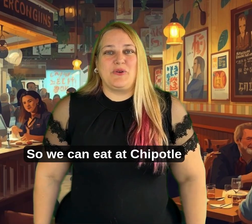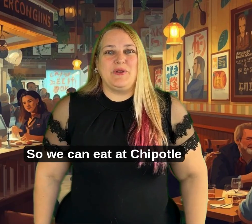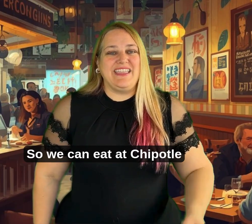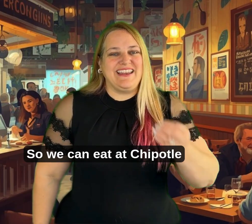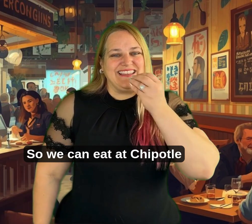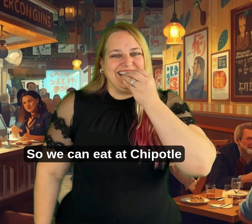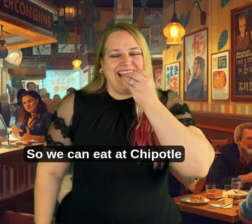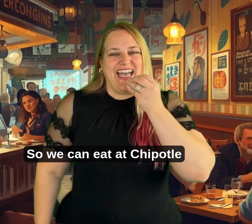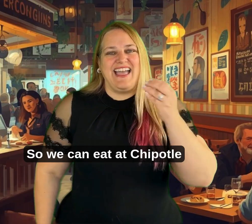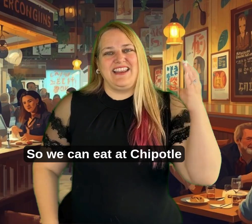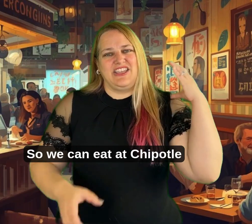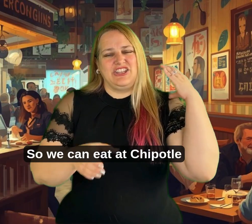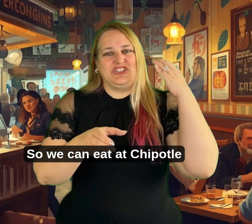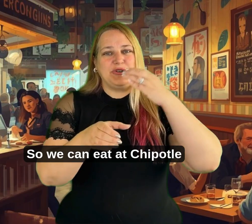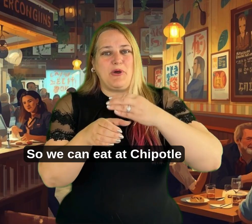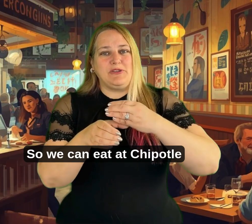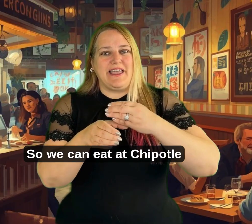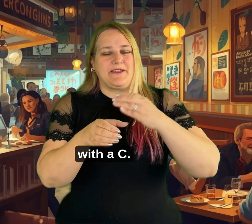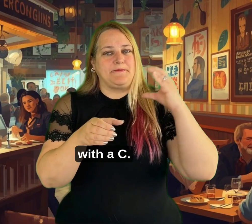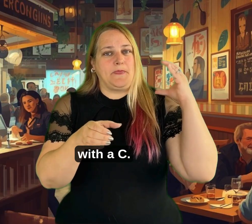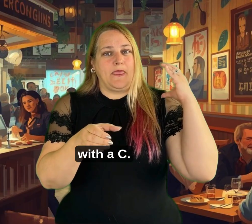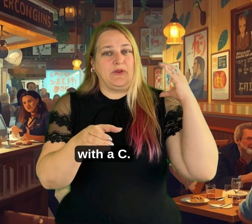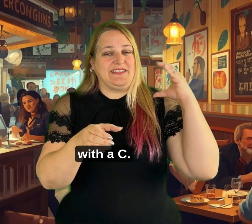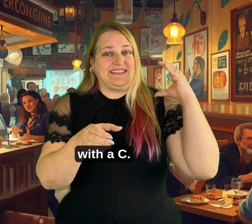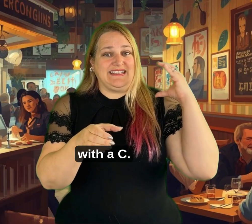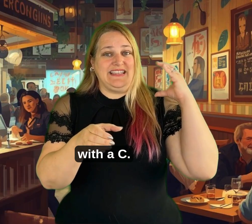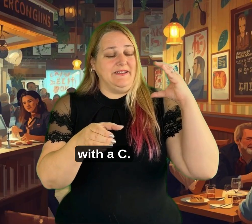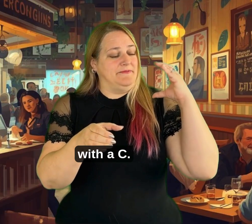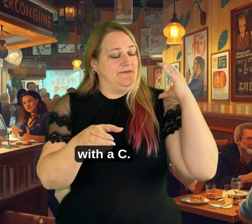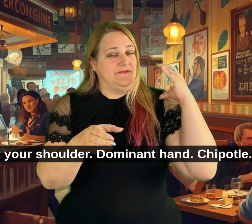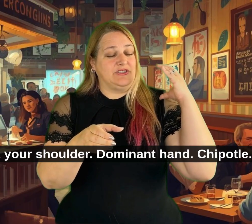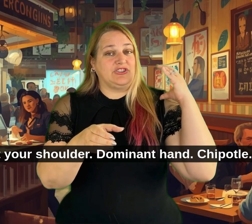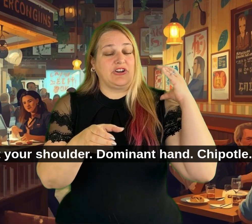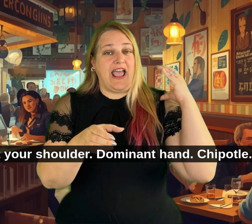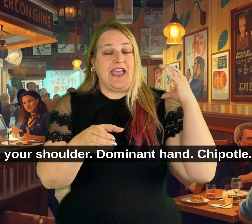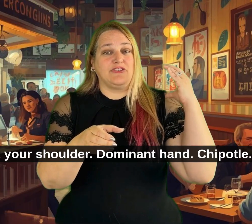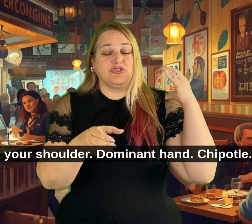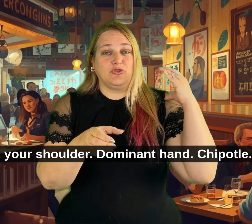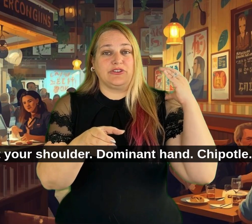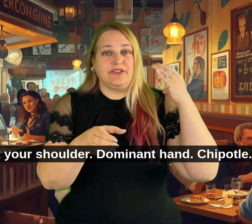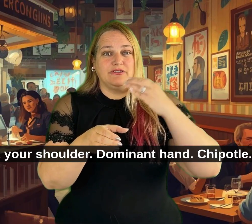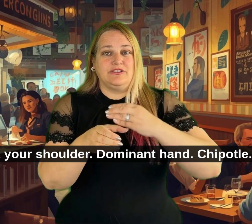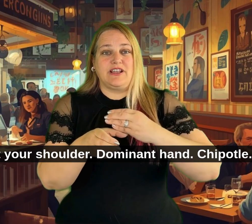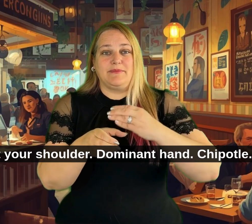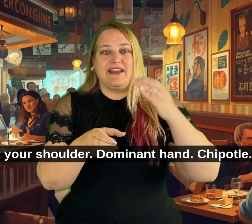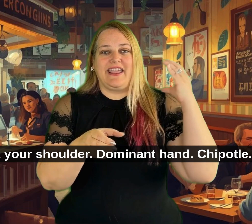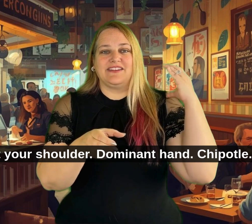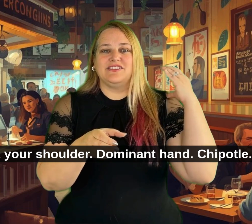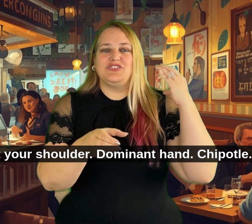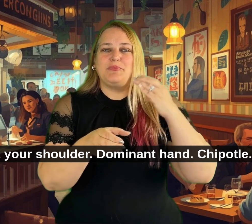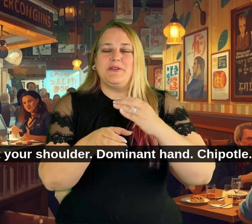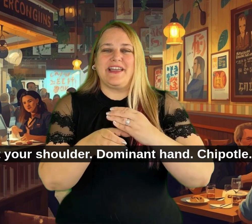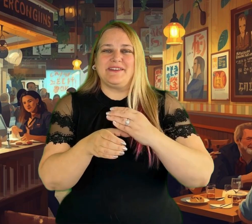So we can eat at Chipotle with a C, start at your shoulder, dominant hand, Chipotle.